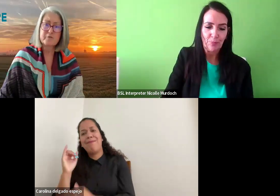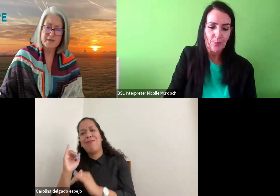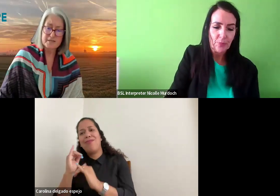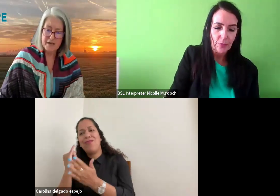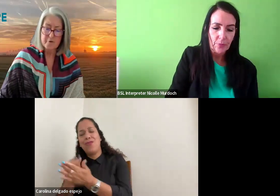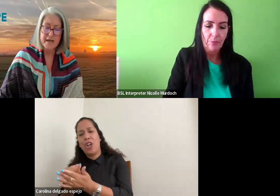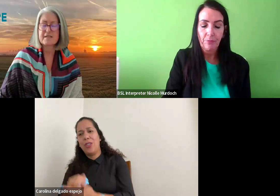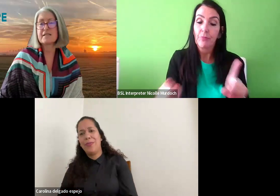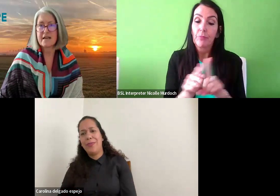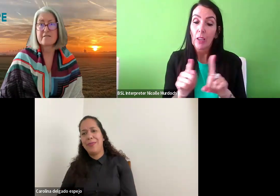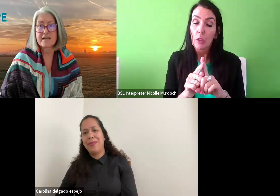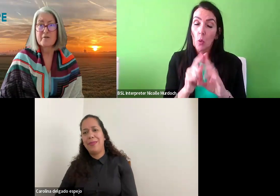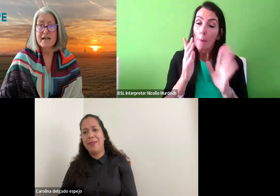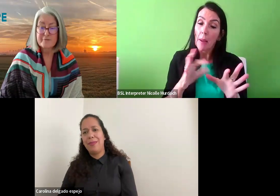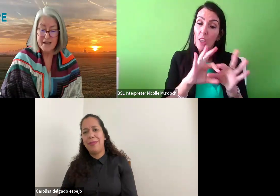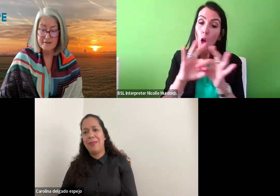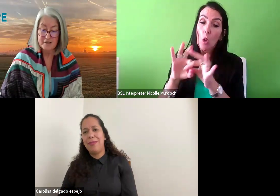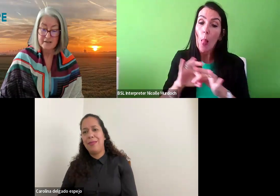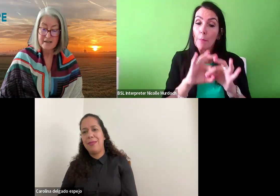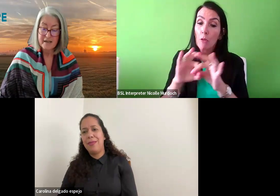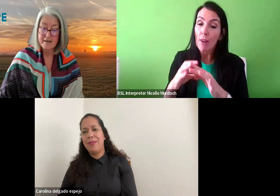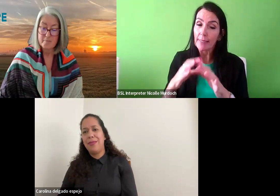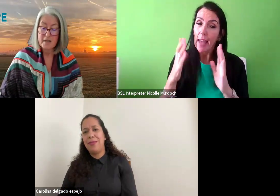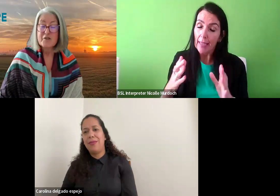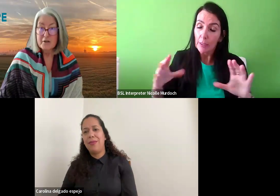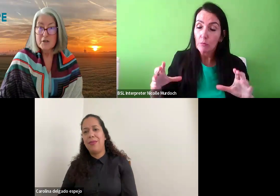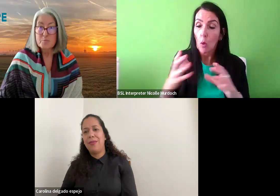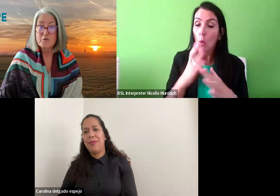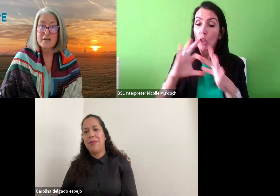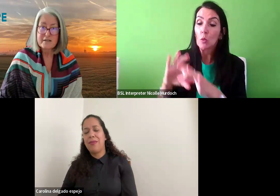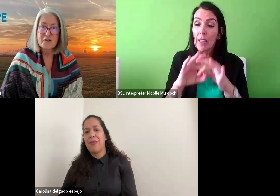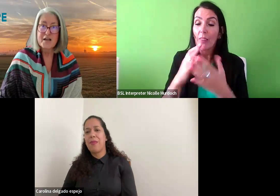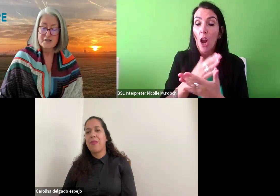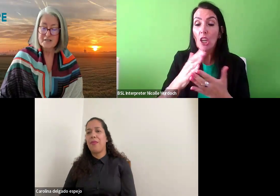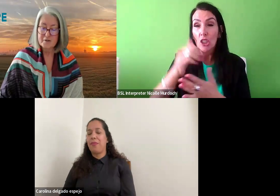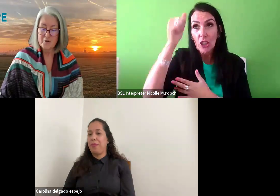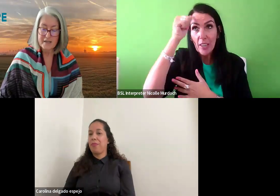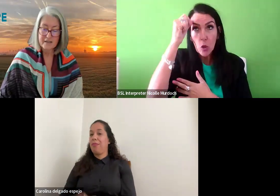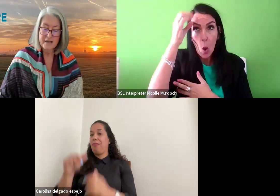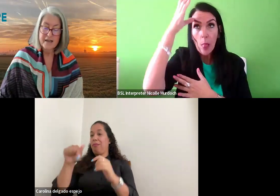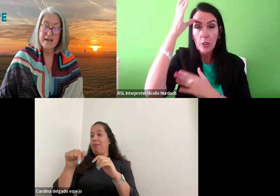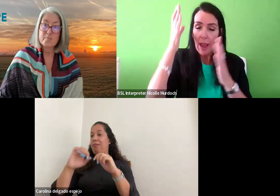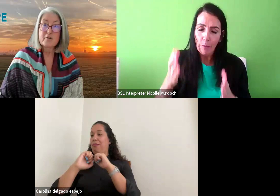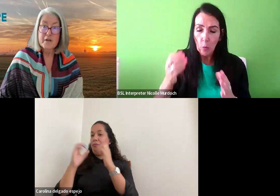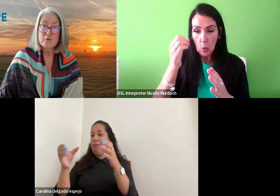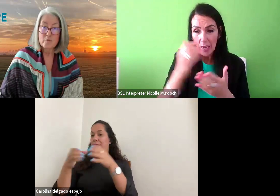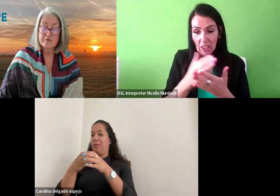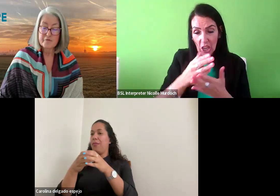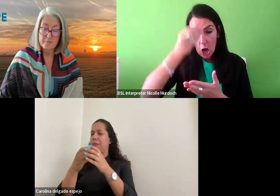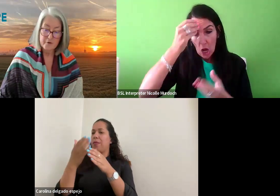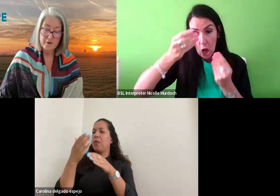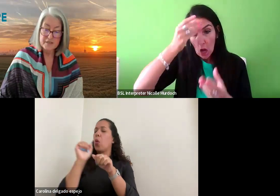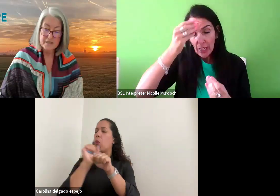macro level, we must collaborate as a sector and take collective action, share knowledge between us, share each other's learning, agree on